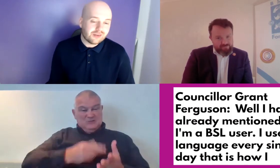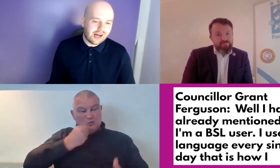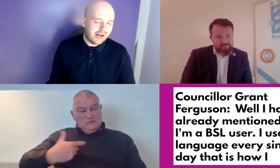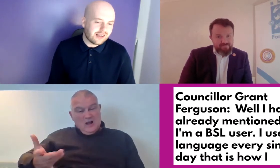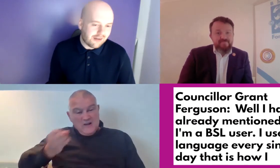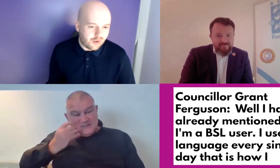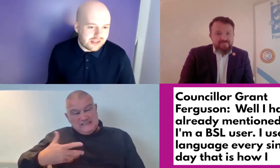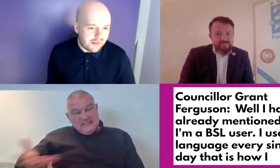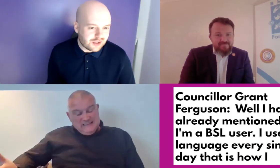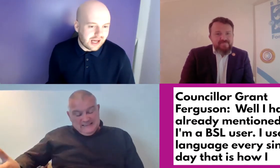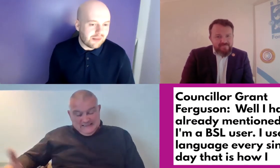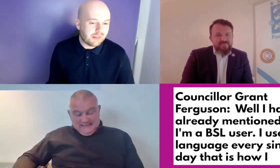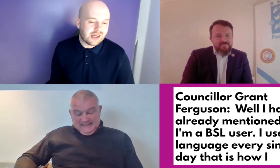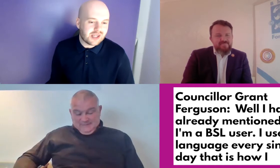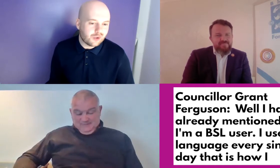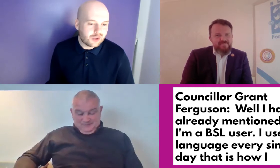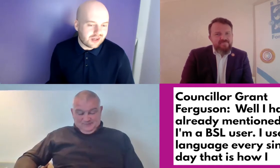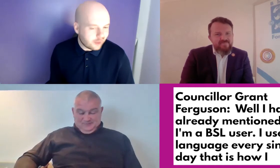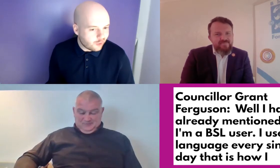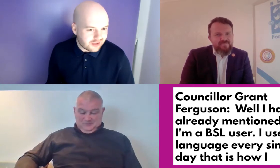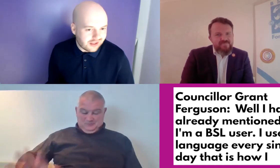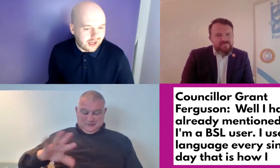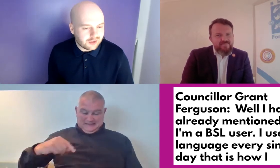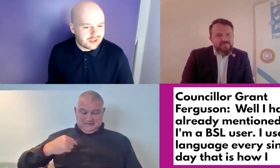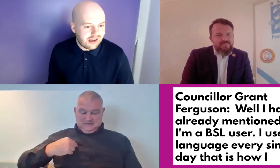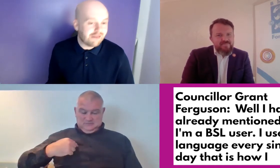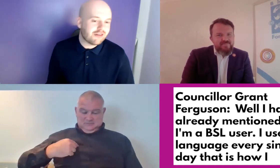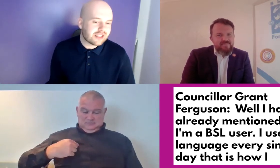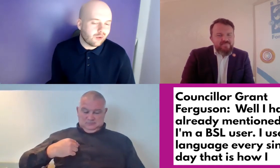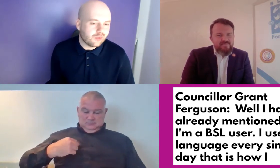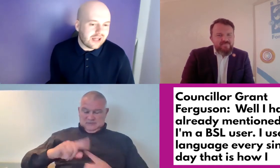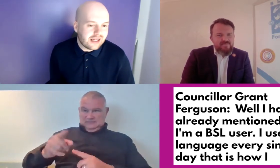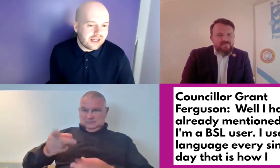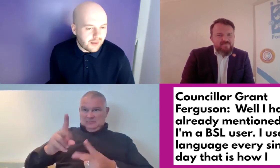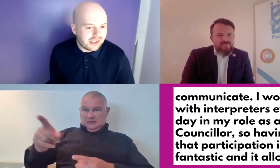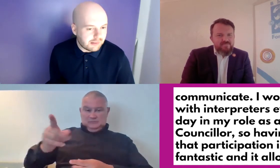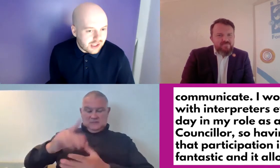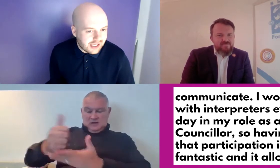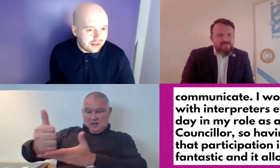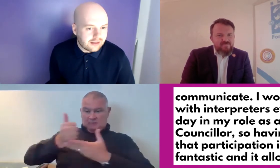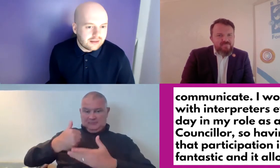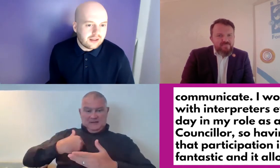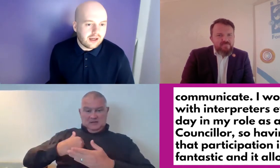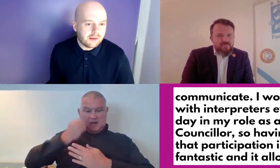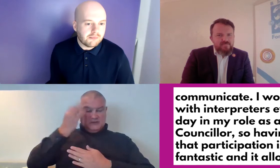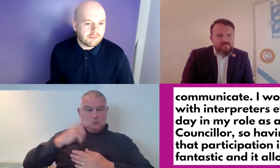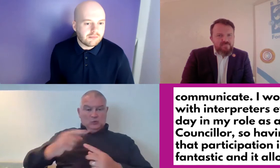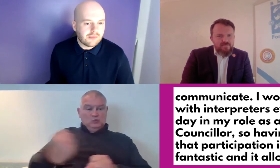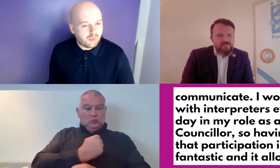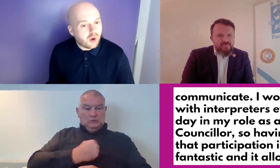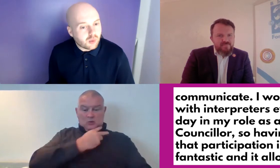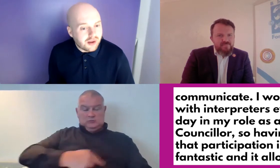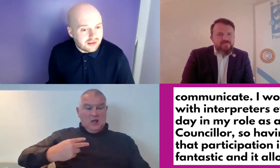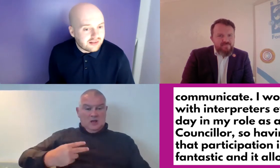Well, I've already mentioned that I'm a BSL user. I use the language every single day. That's how I communicate.